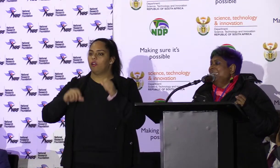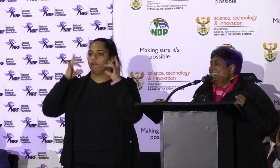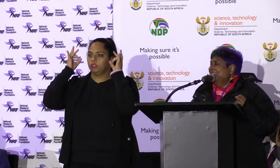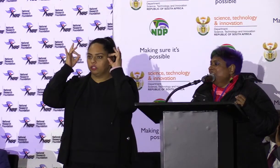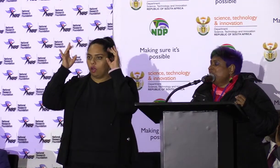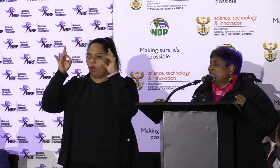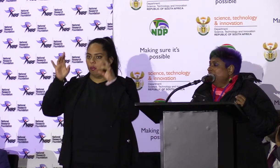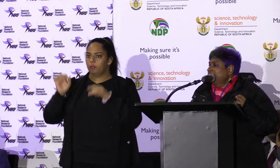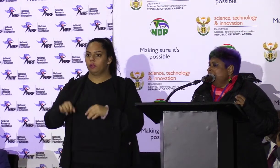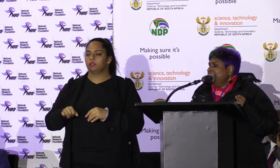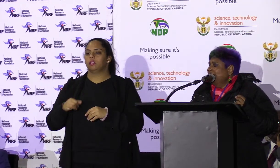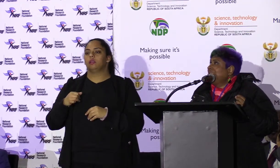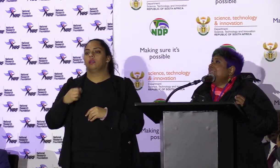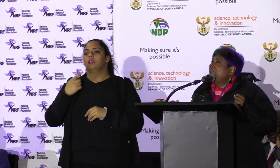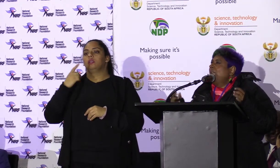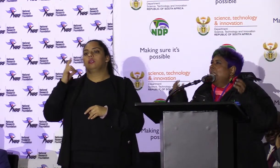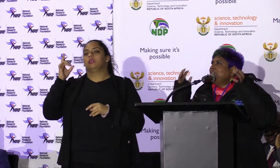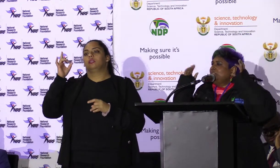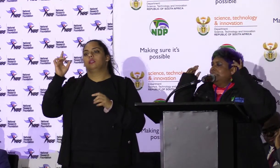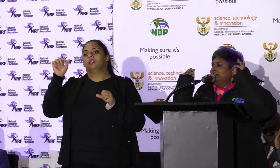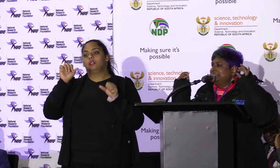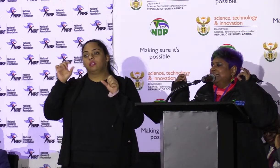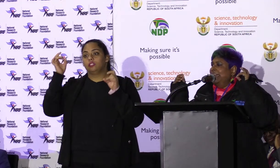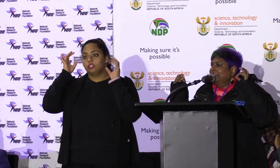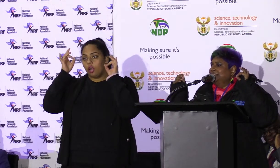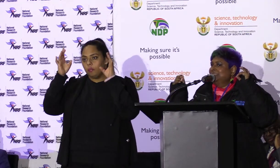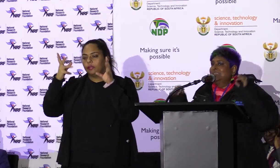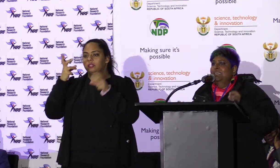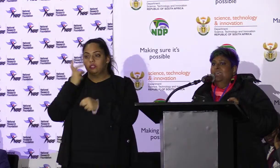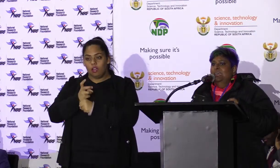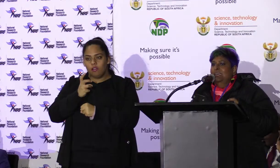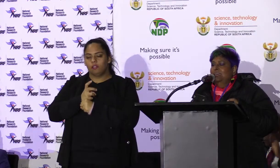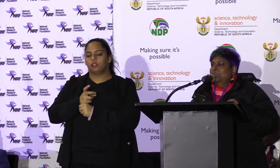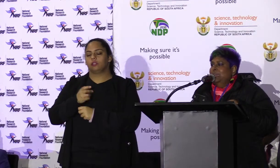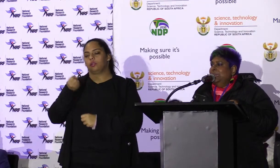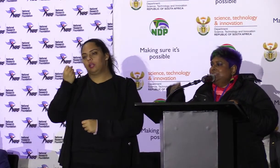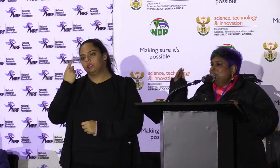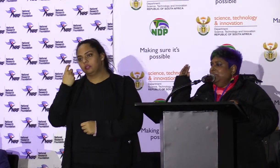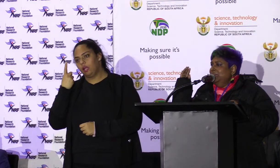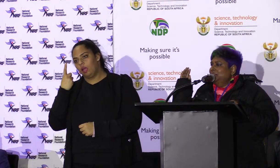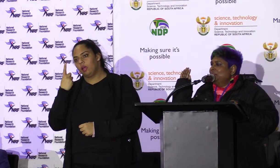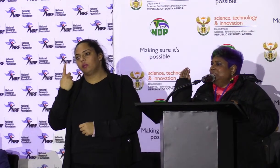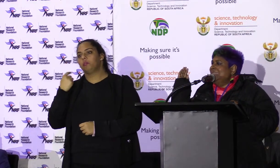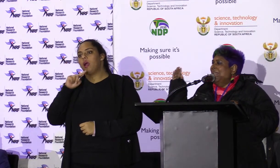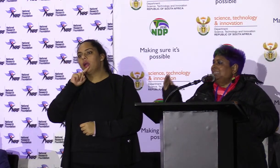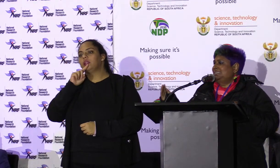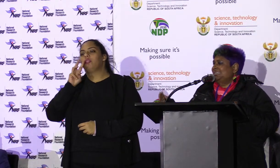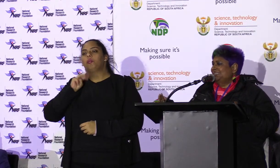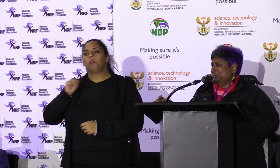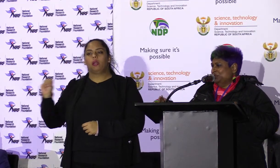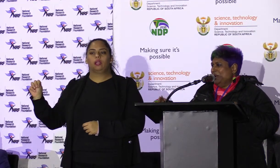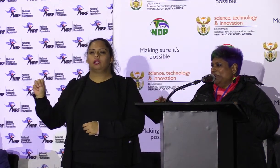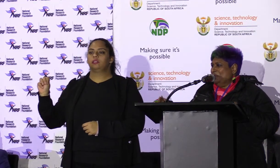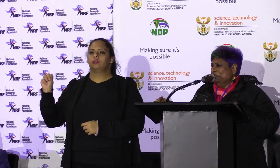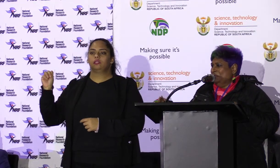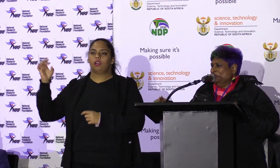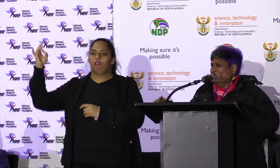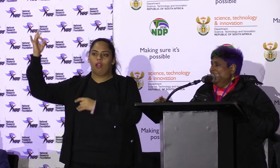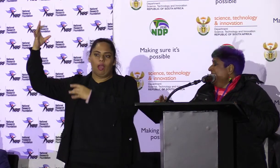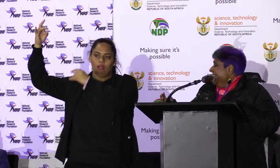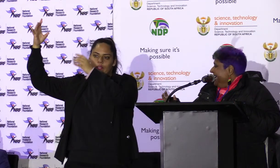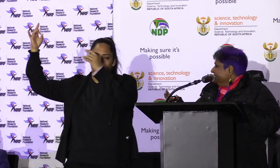astronomy. Astronomy, and it's hard to understand, is millions of light years